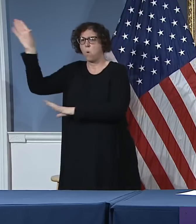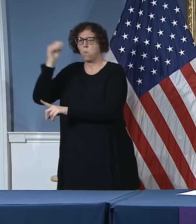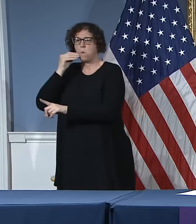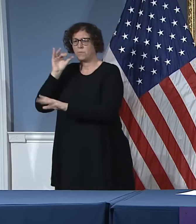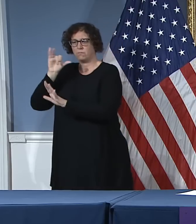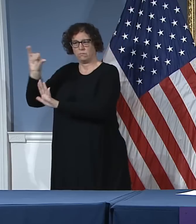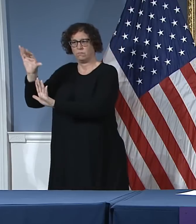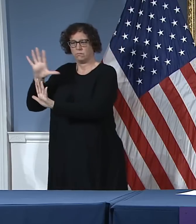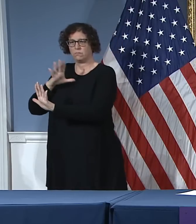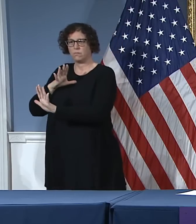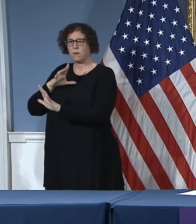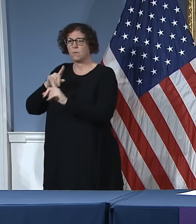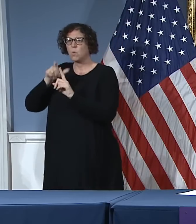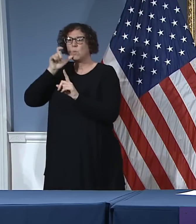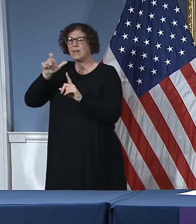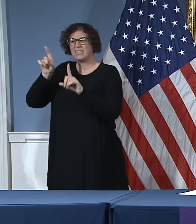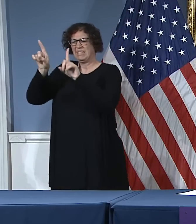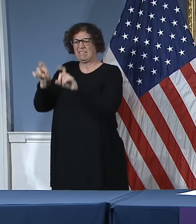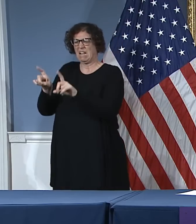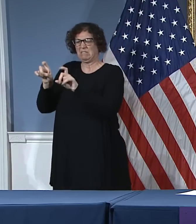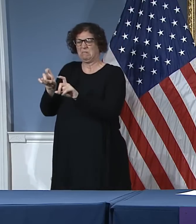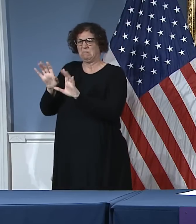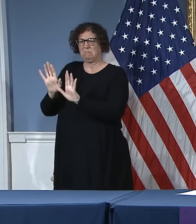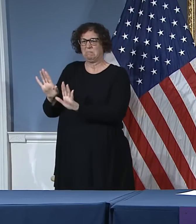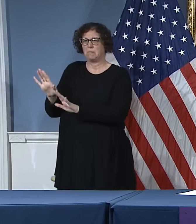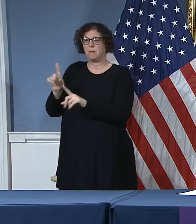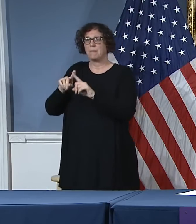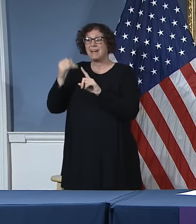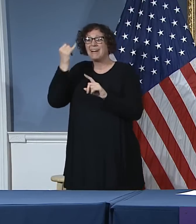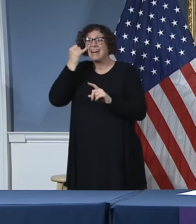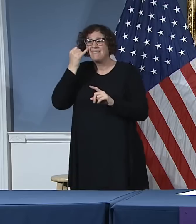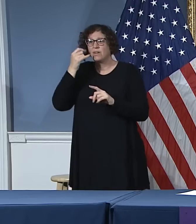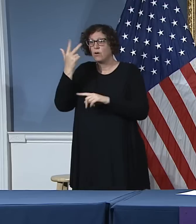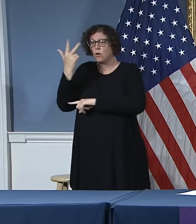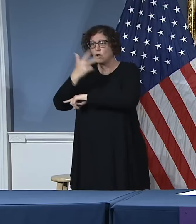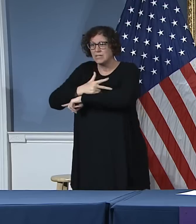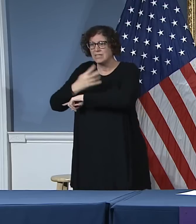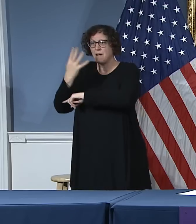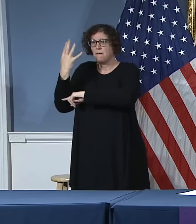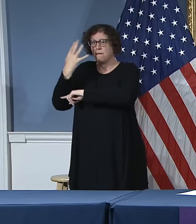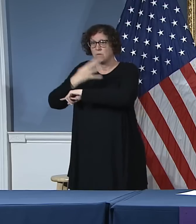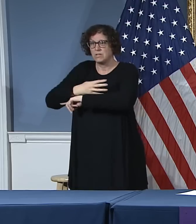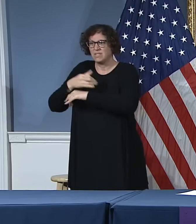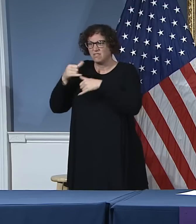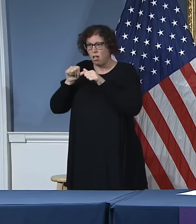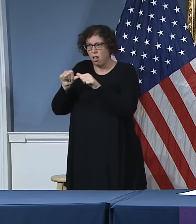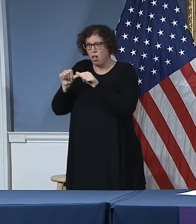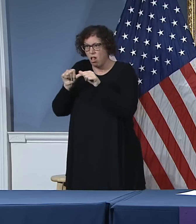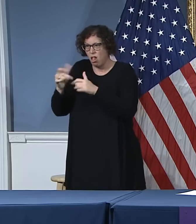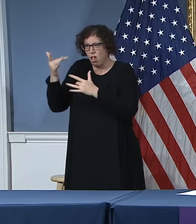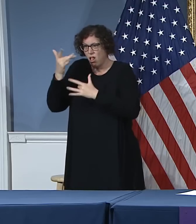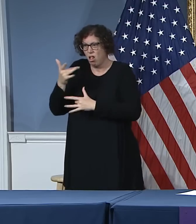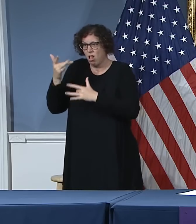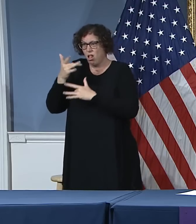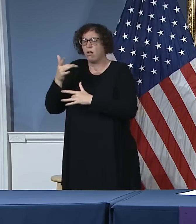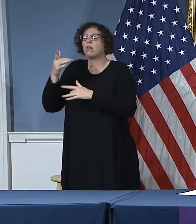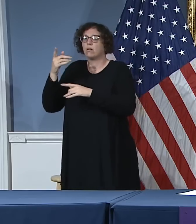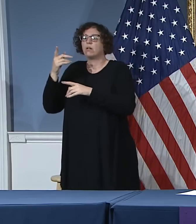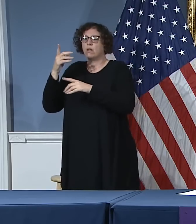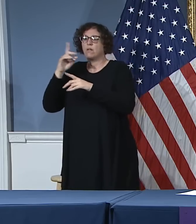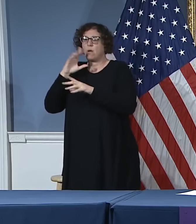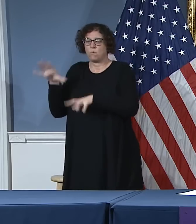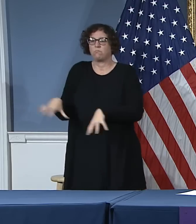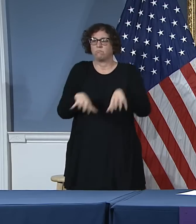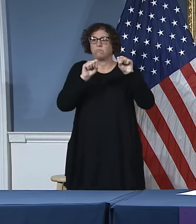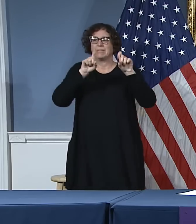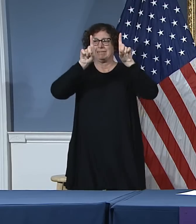back. If after those 3 or 4 days we're not seeing them get better, that's a different discussion. But it's about